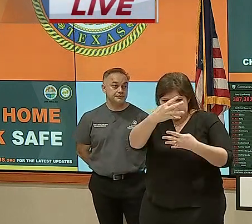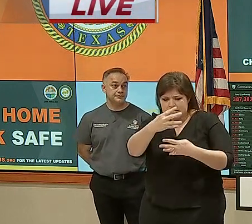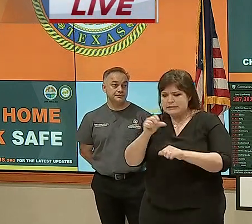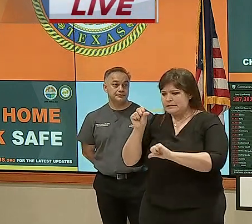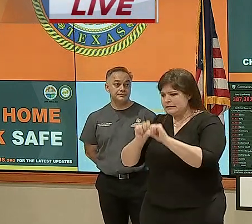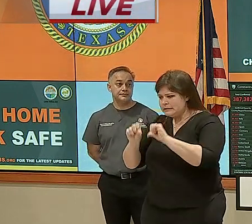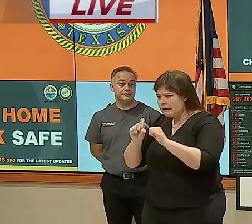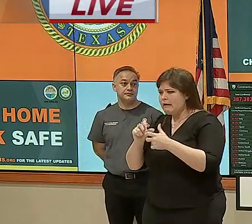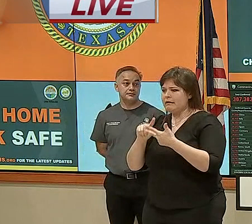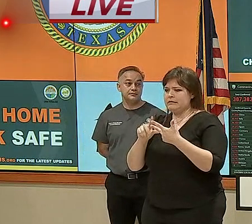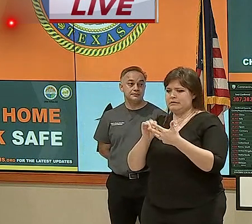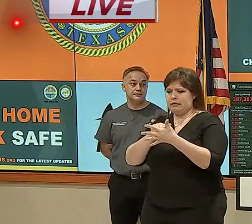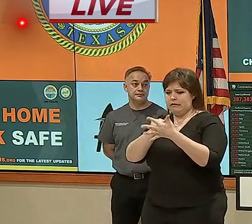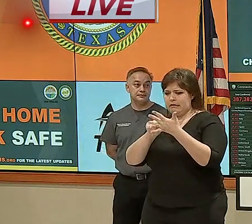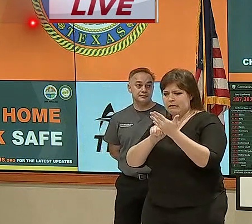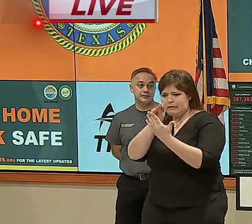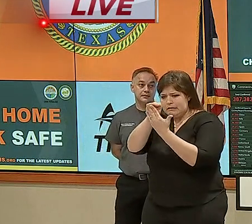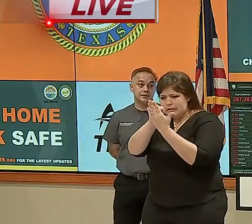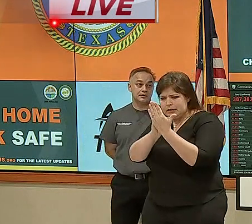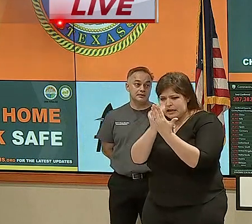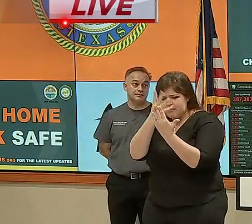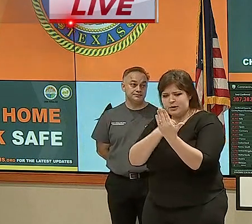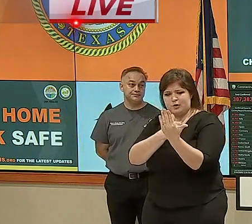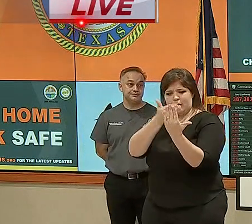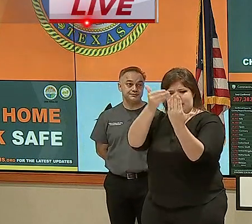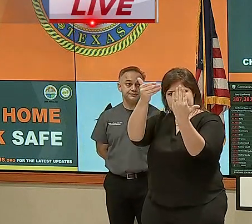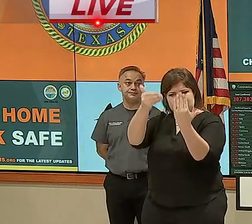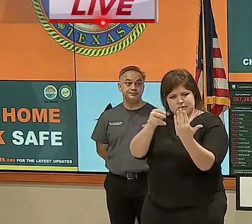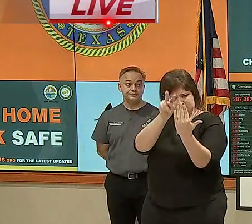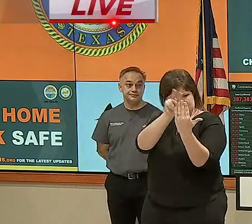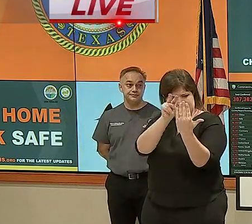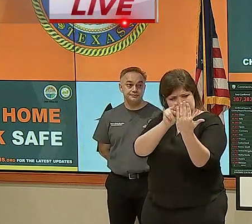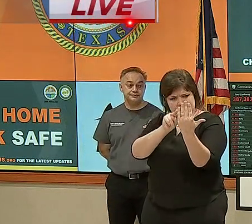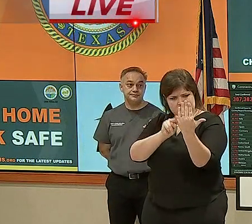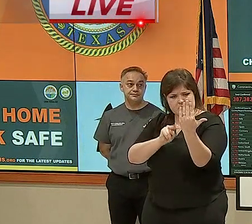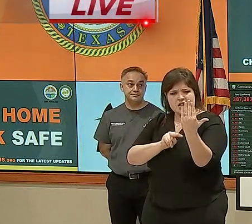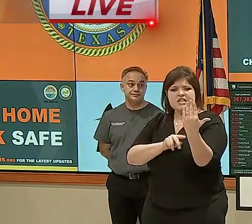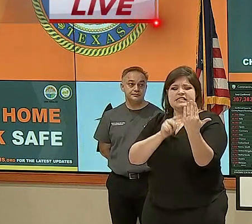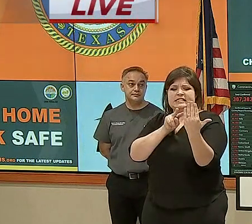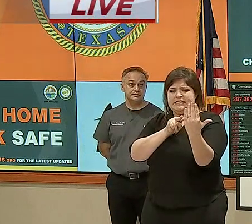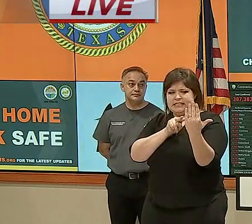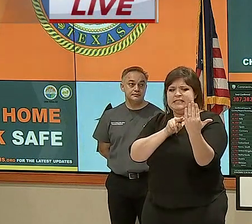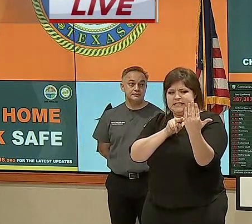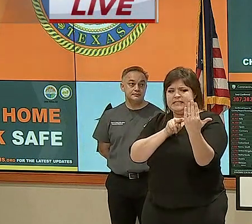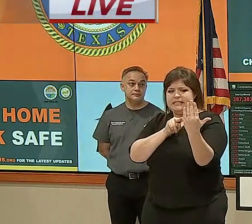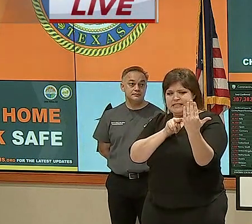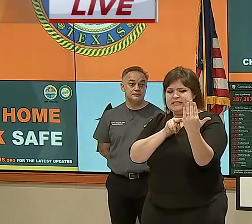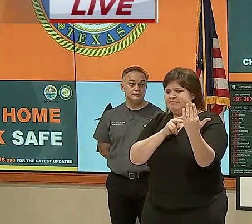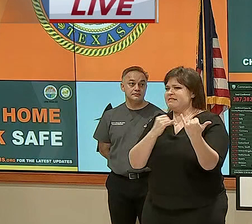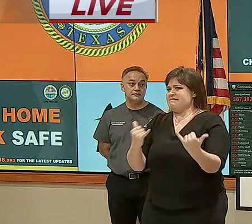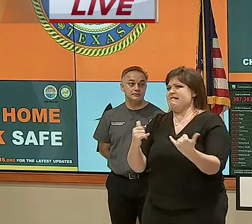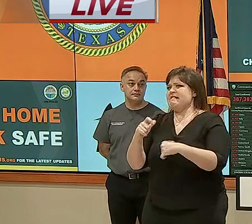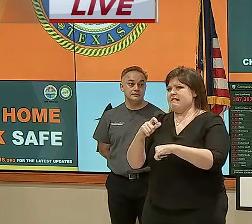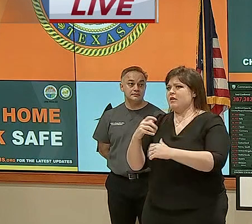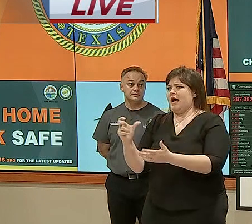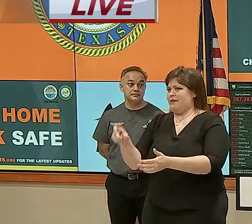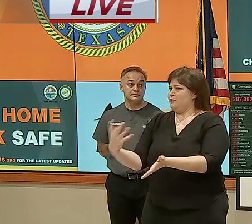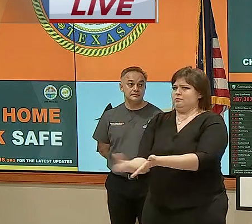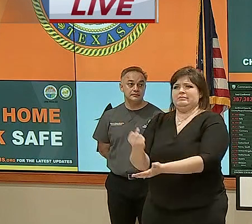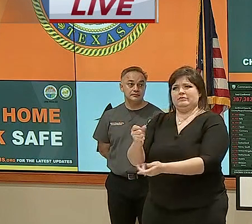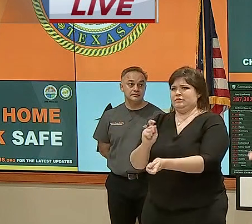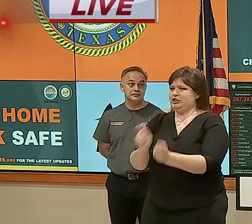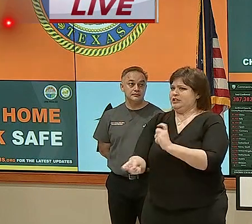Judge Hidalgo has alluded to, that says the time to act is now. We have heard from the modelers in town that says the time to act is